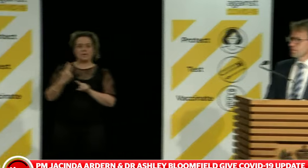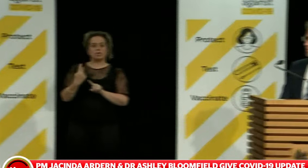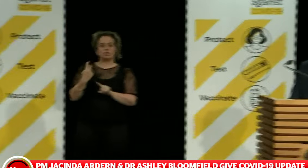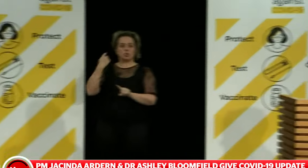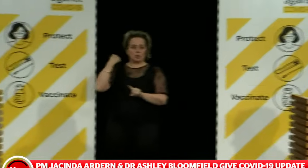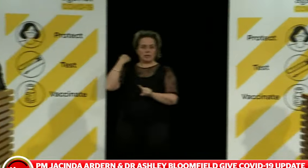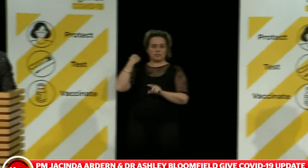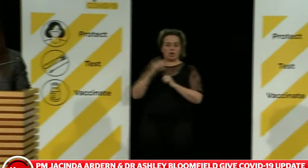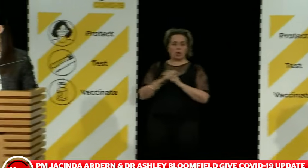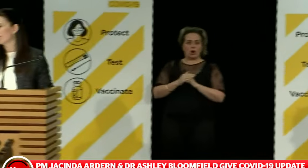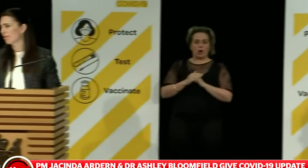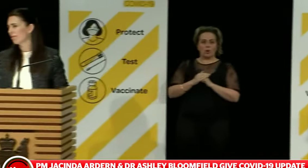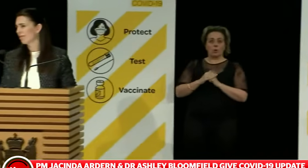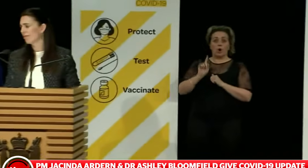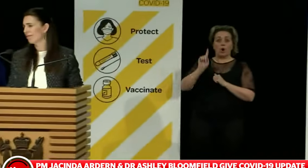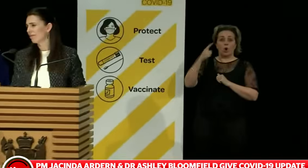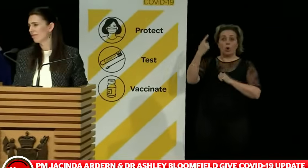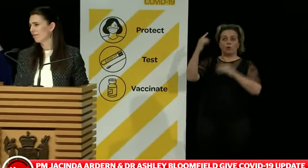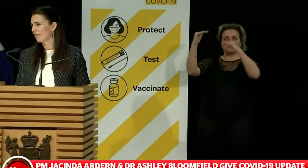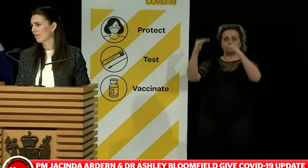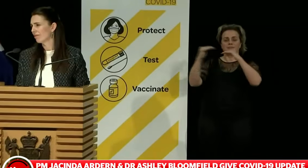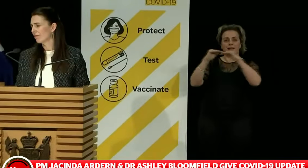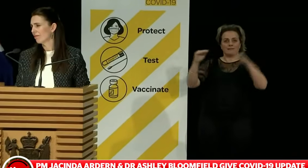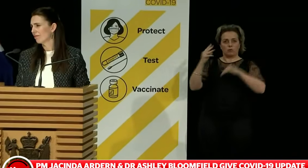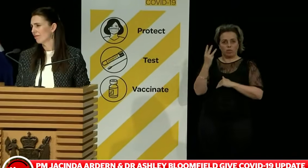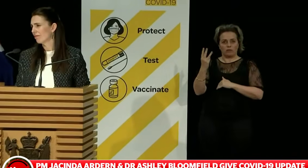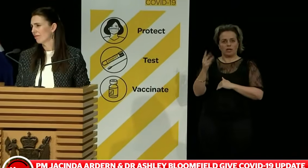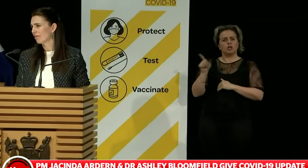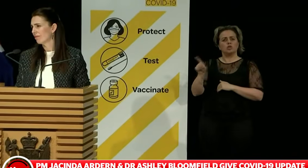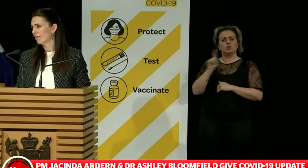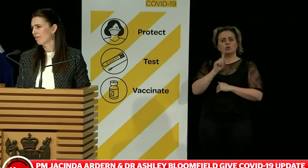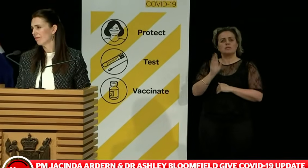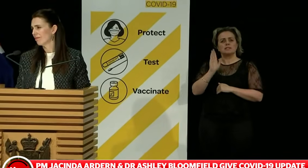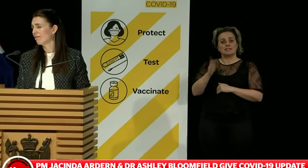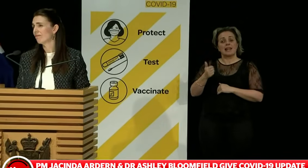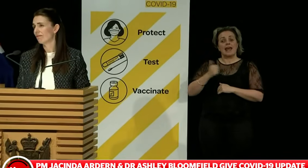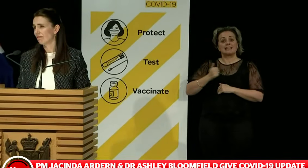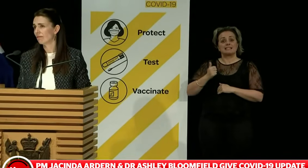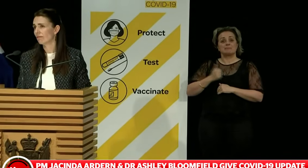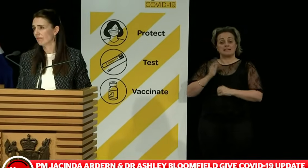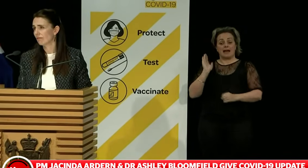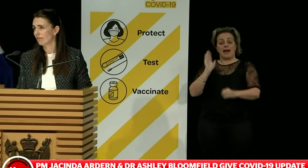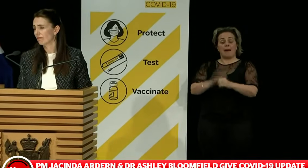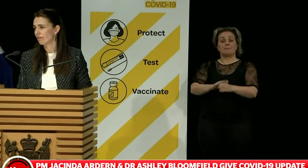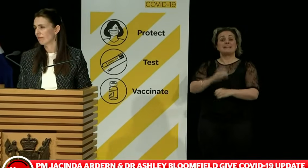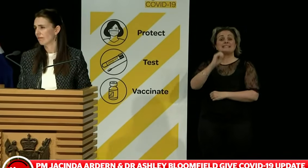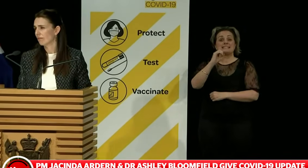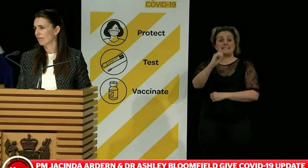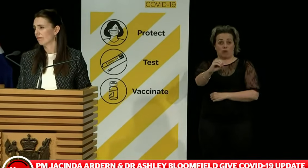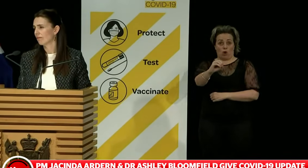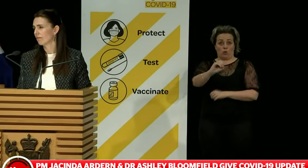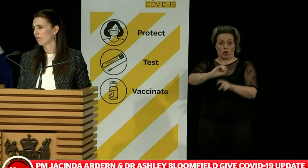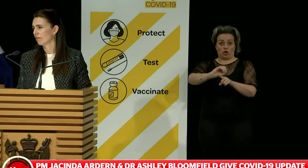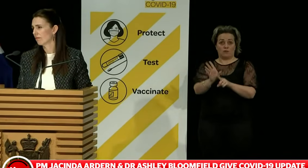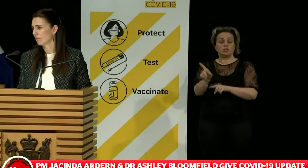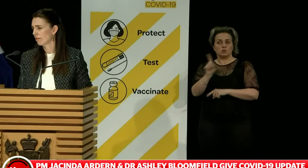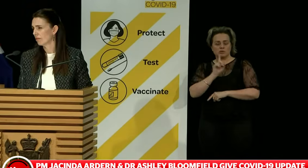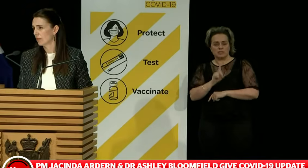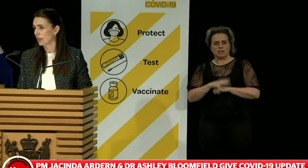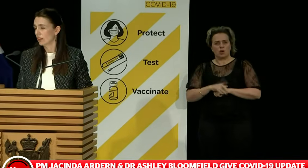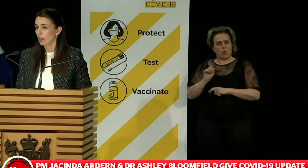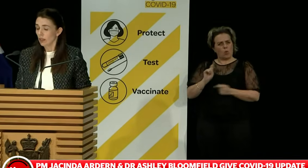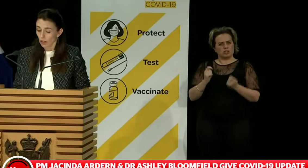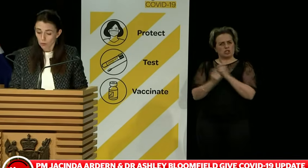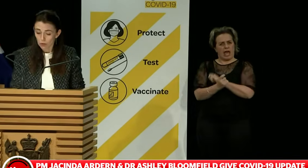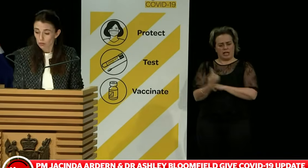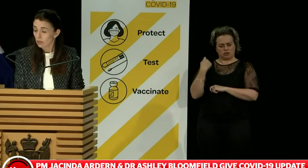you moved Auckland down to level 3, you said that you still expected to be able to get to 0 cases in Auckland, and that was still the goal. What has changed